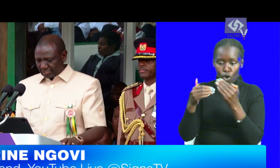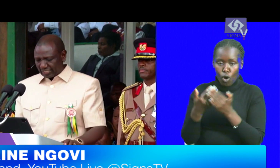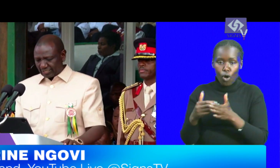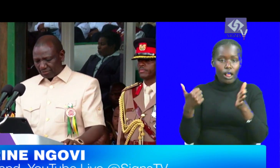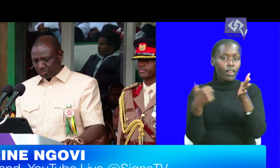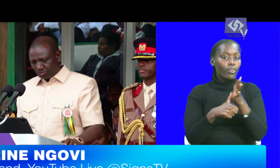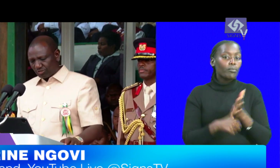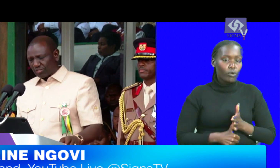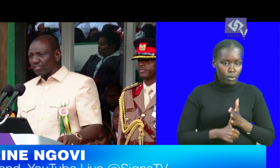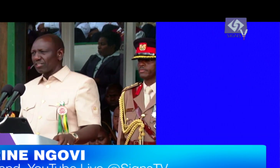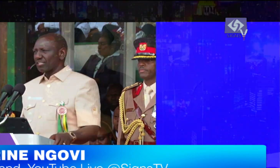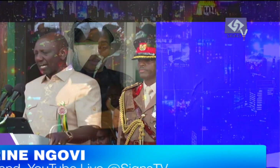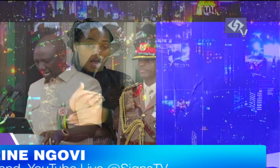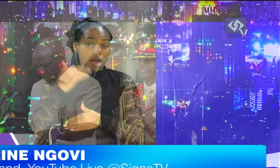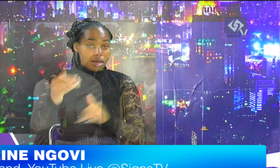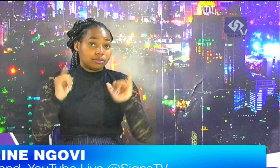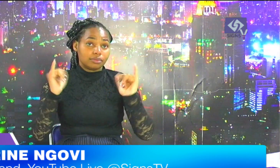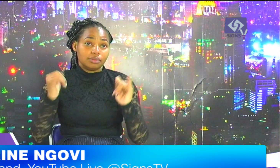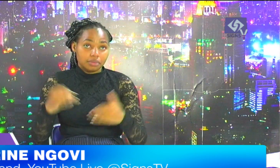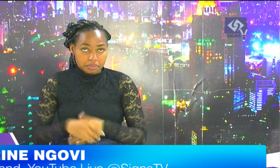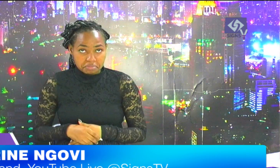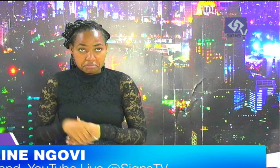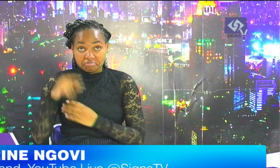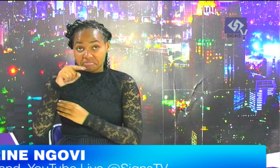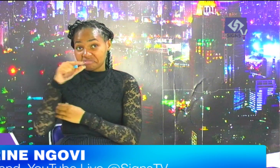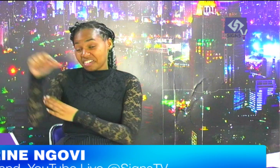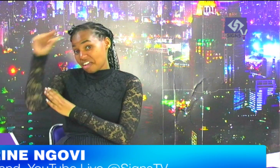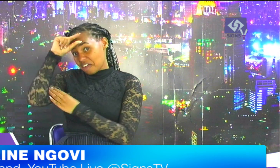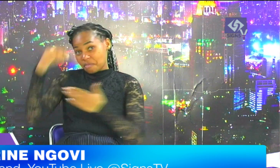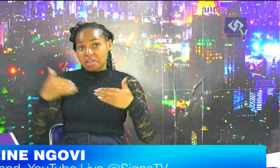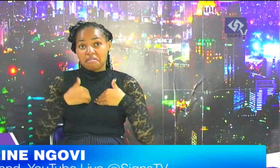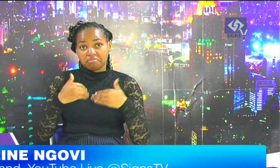katika sehemu hiyo ya kahawa. Finally,